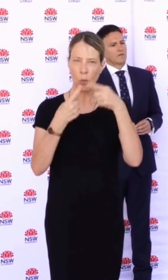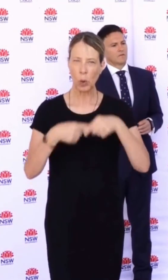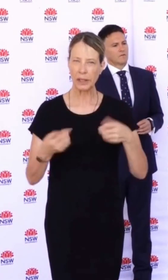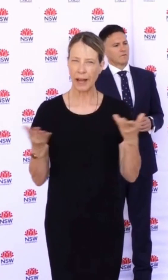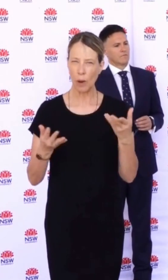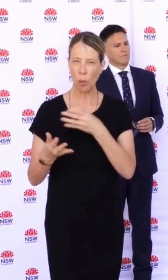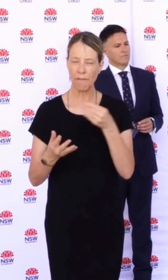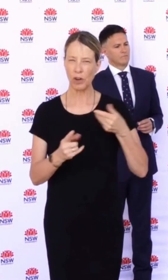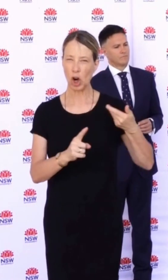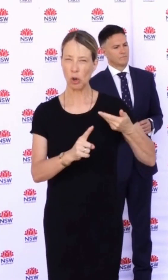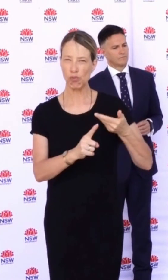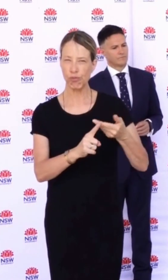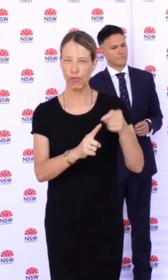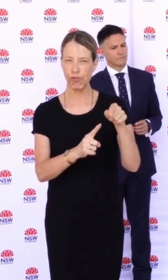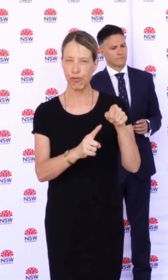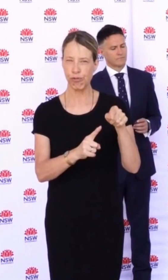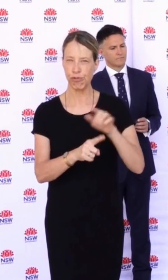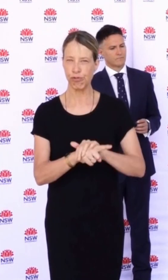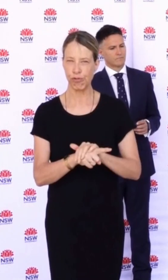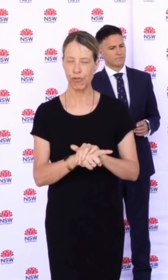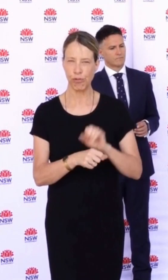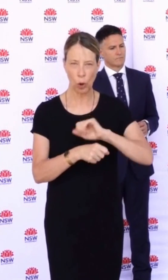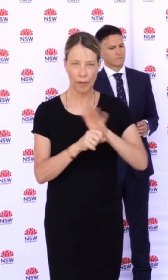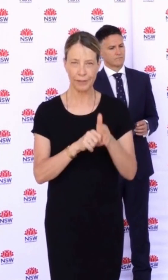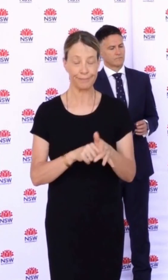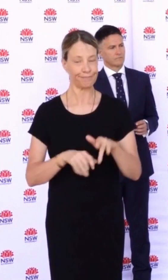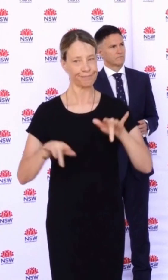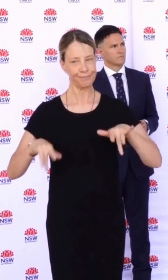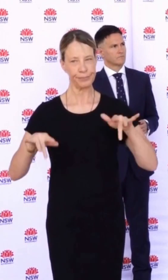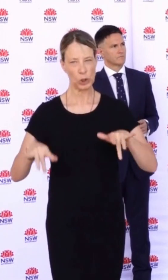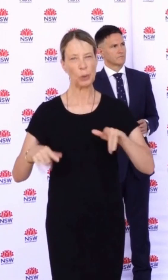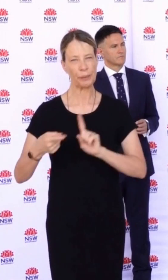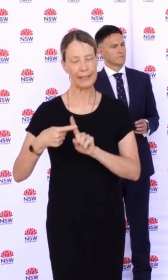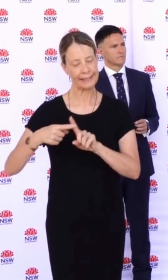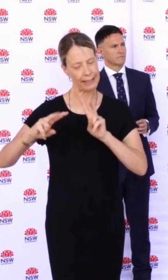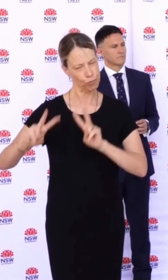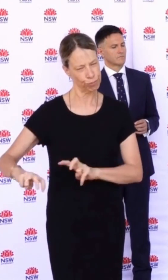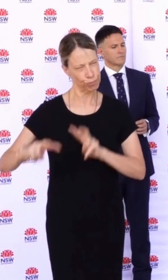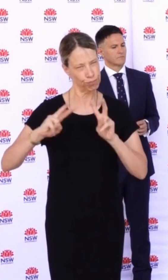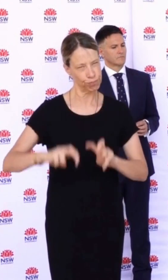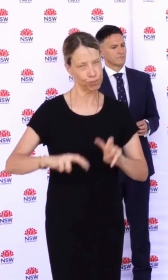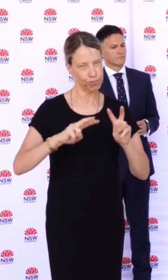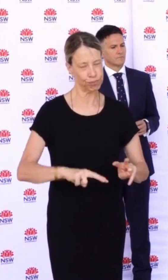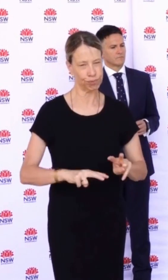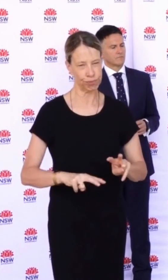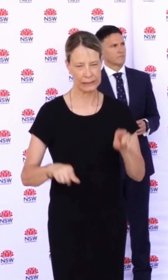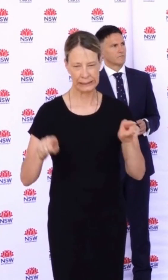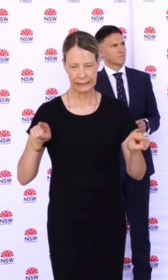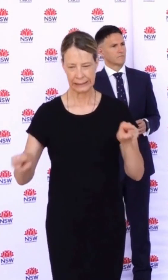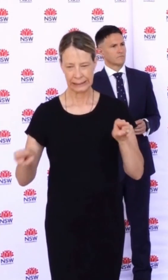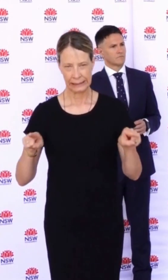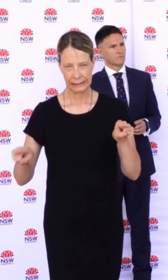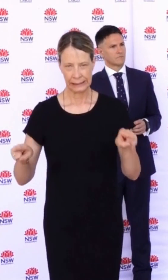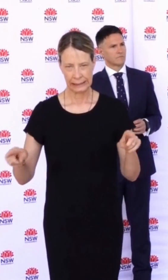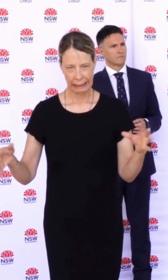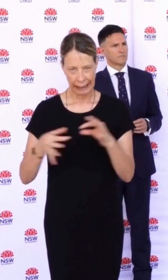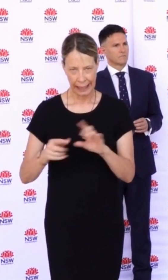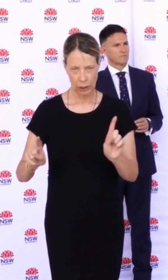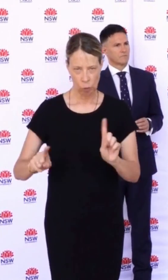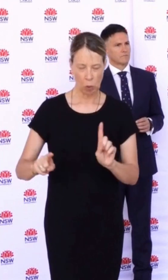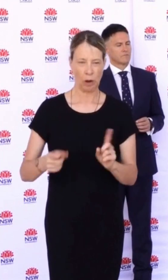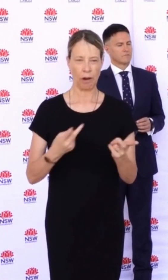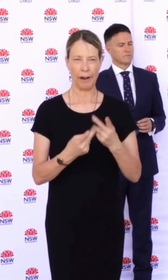Last question, please. No more questions. Can I thank you all again? Thank you very much. Sorry, one from Christopher who? Dr.